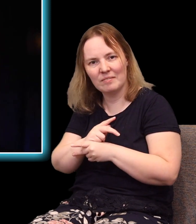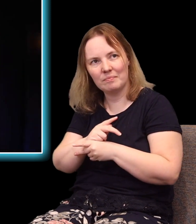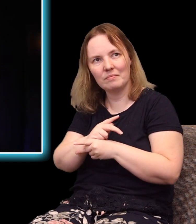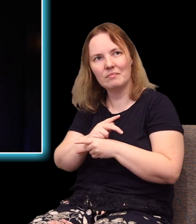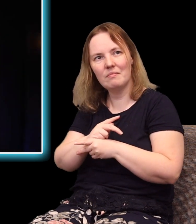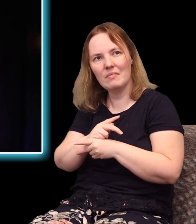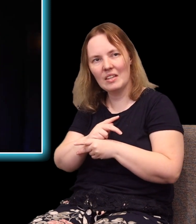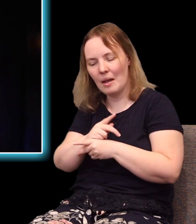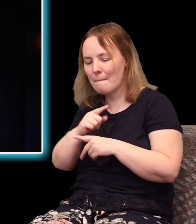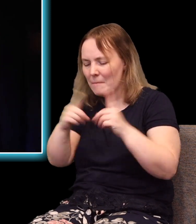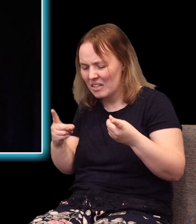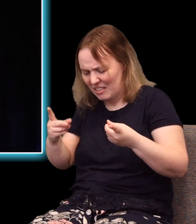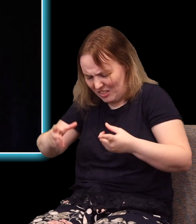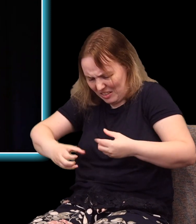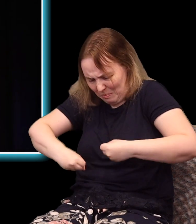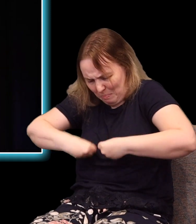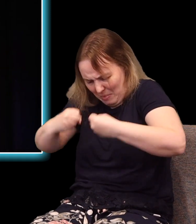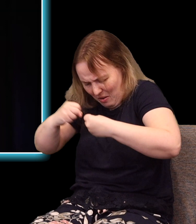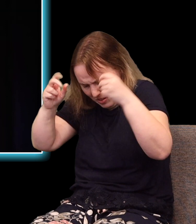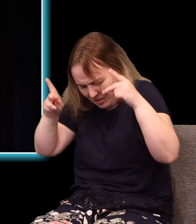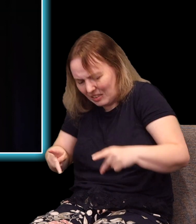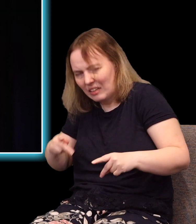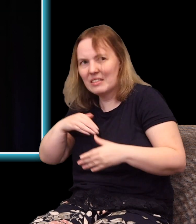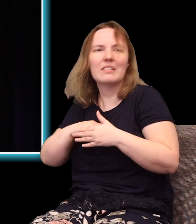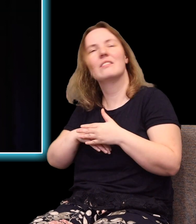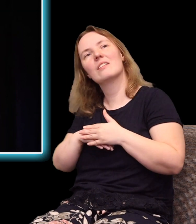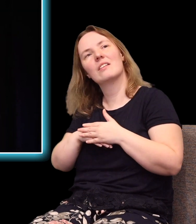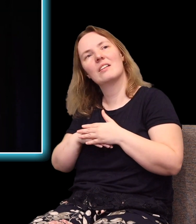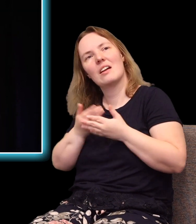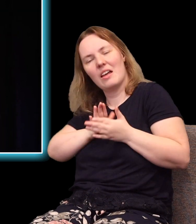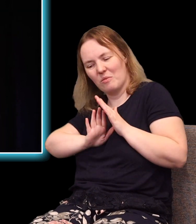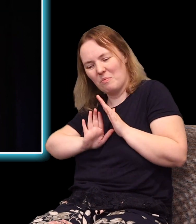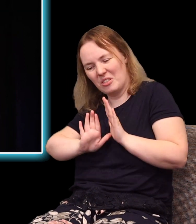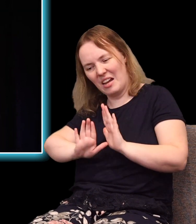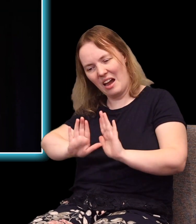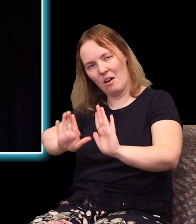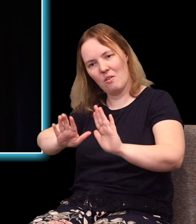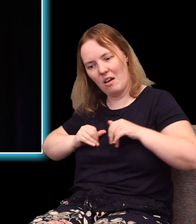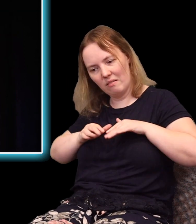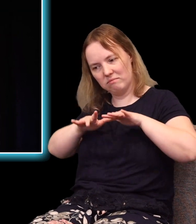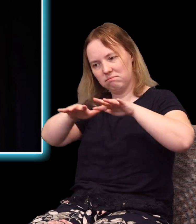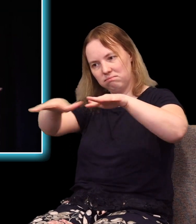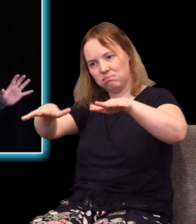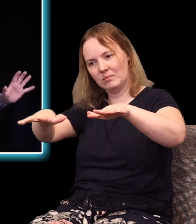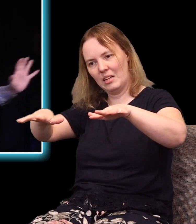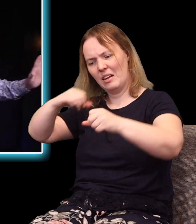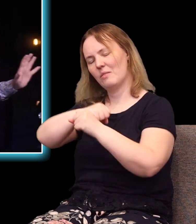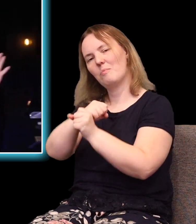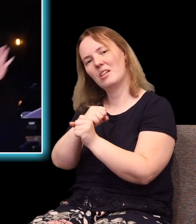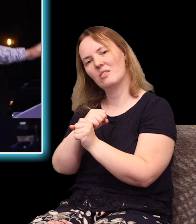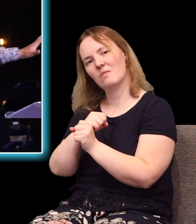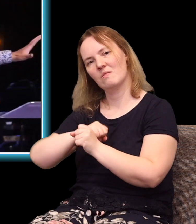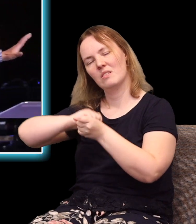godliness. But there's a power in you. There's a person in you if you know Jesus, and He will push out of you, and He will make